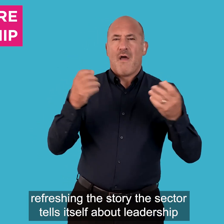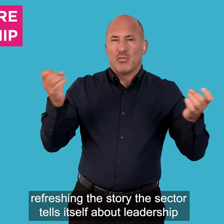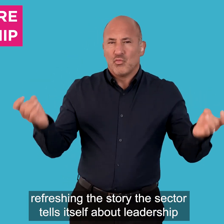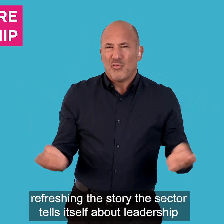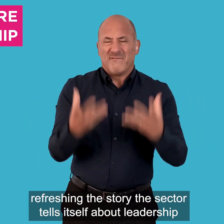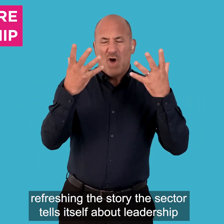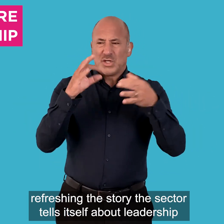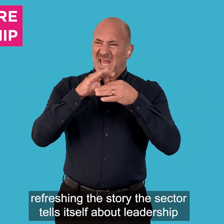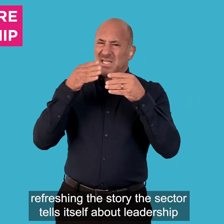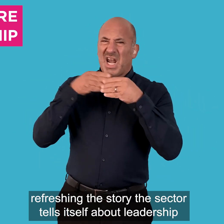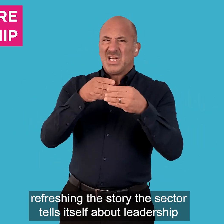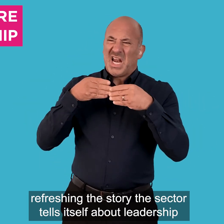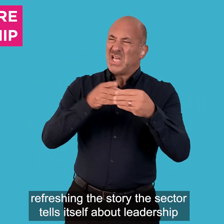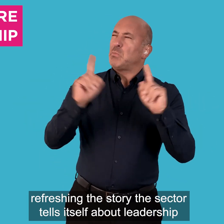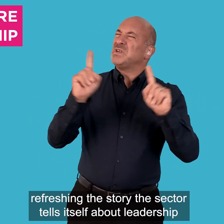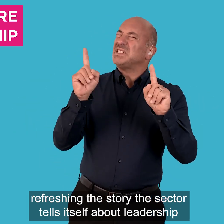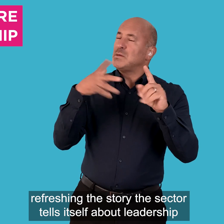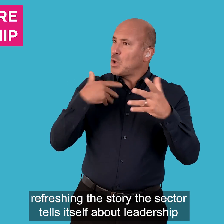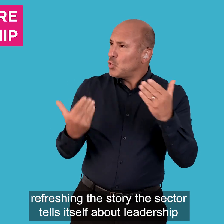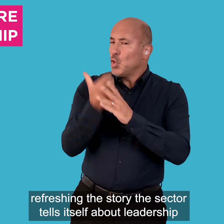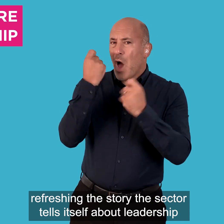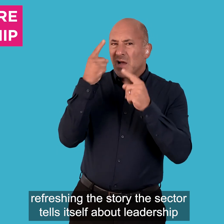Refreshing the story the sector tells itself about leadership